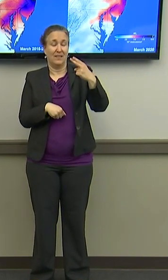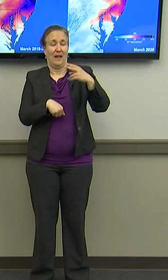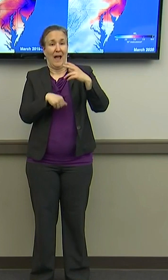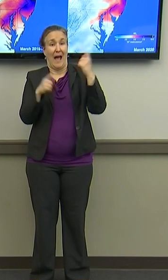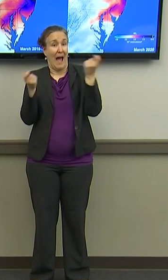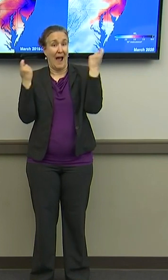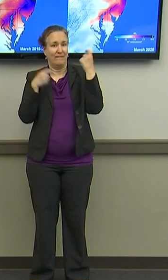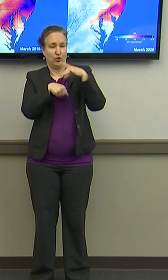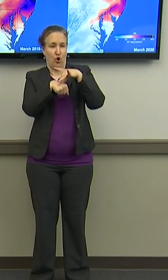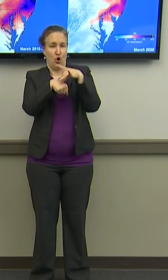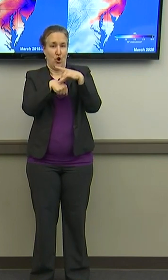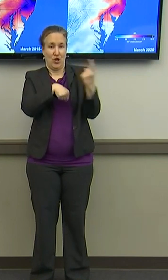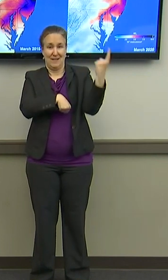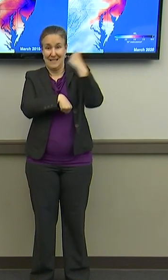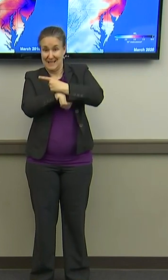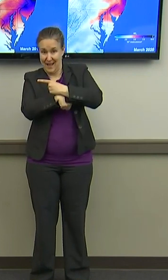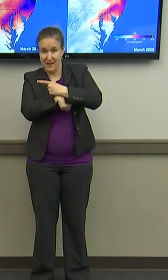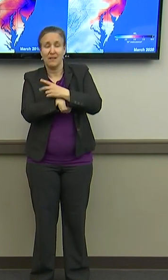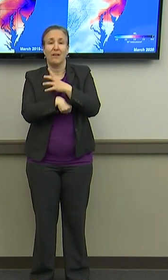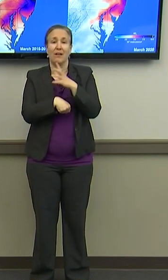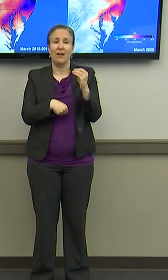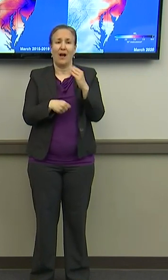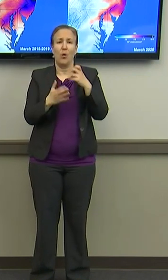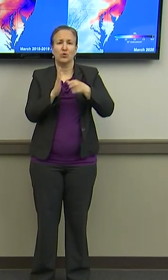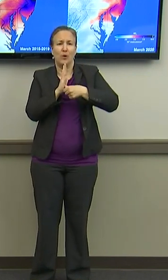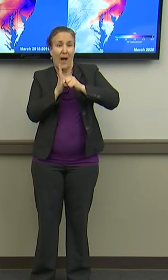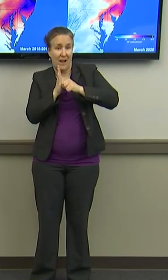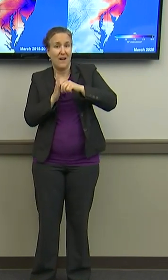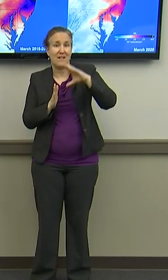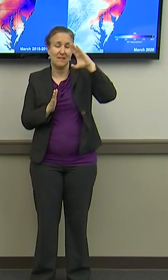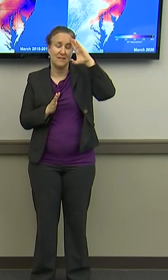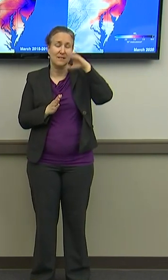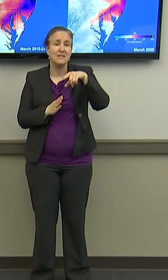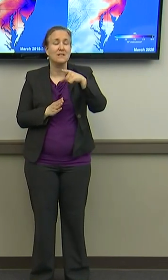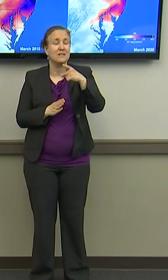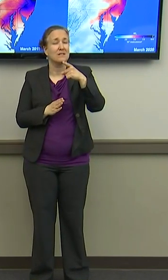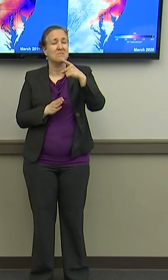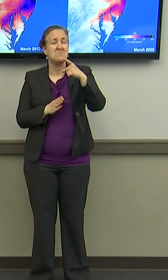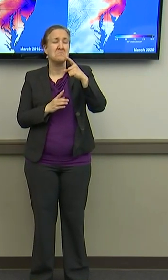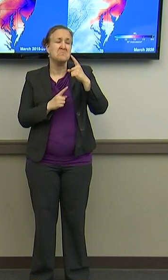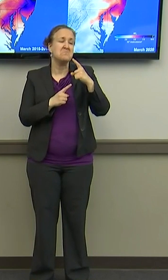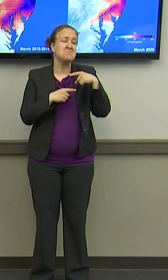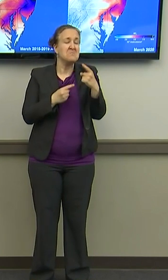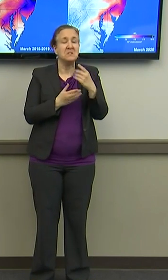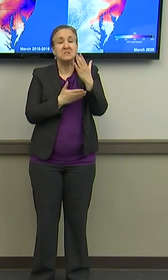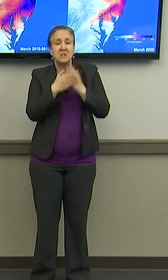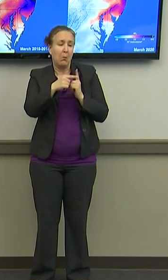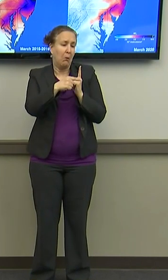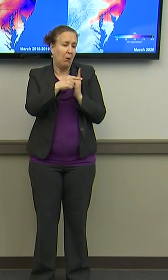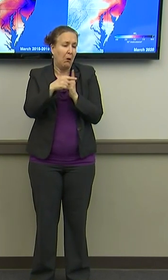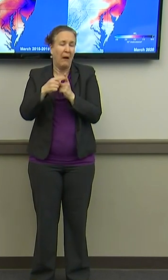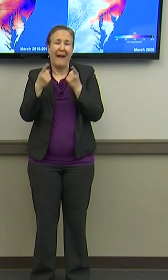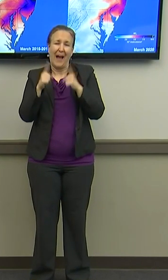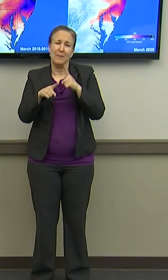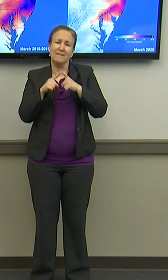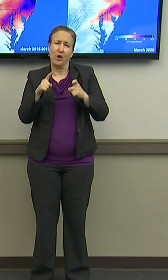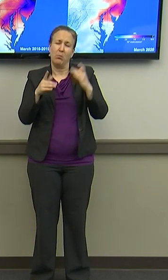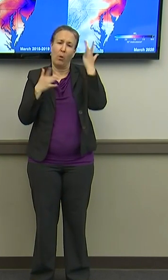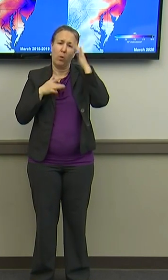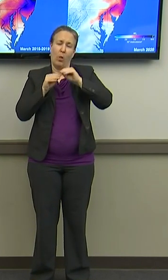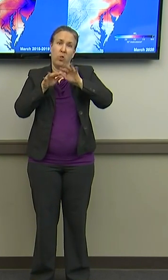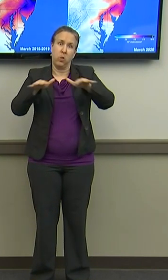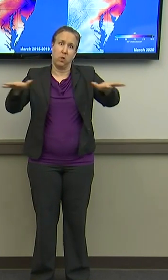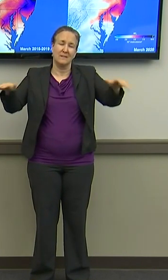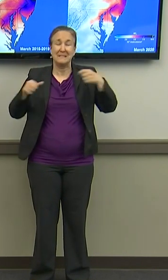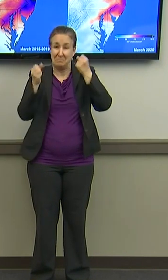Day. And I just wanted to highlight there have been some bright spots from this pandemic, not